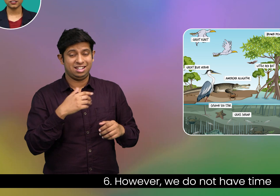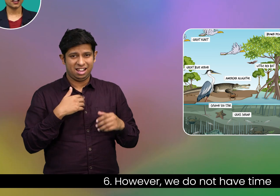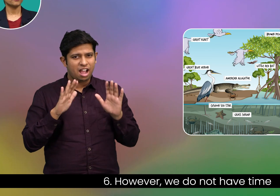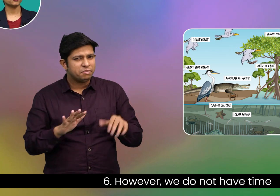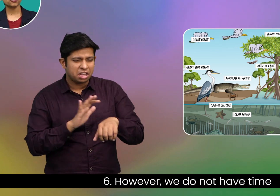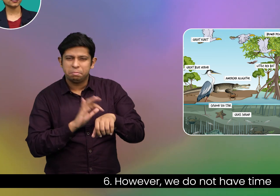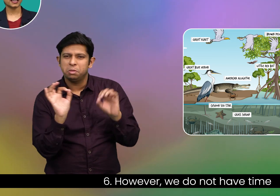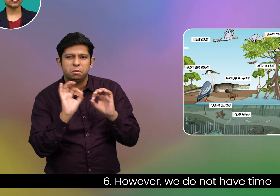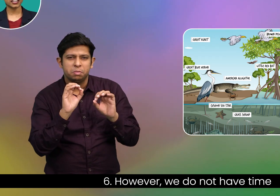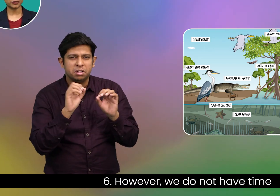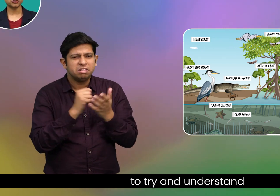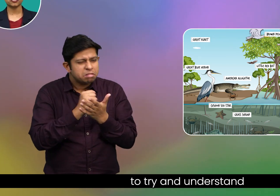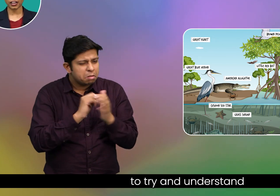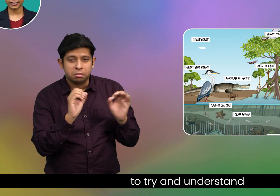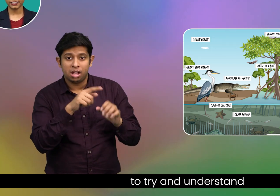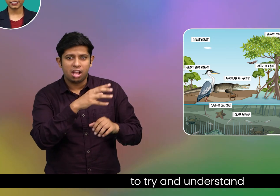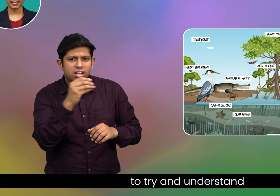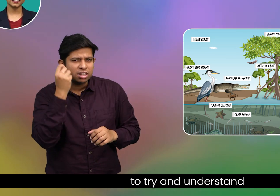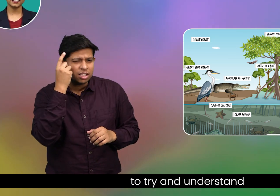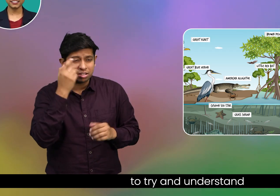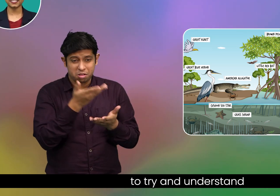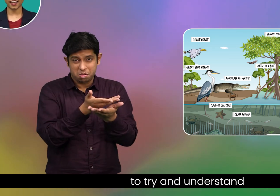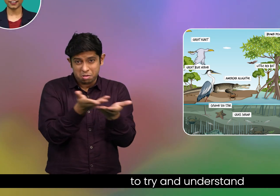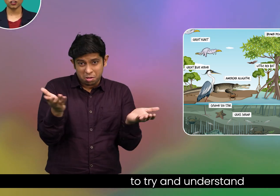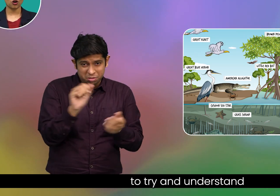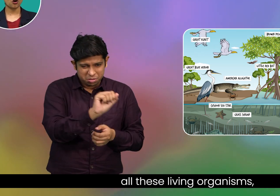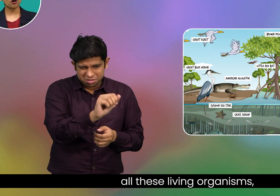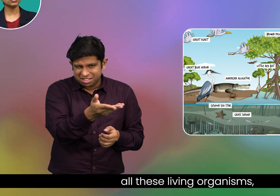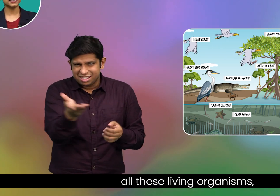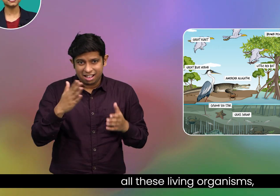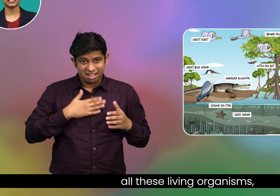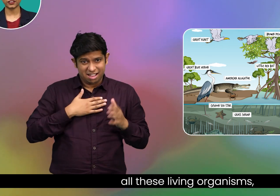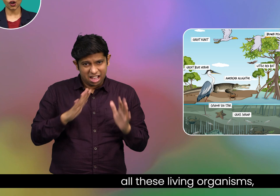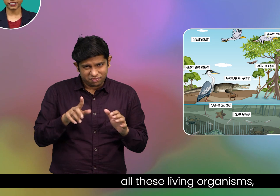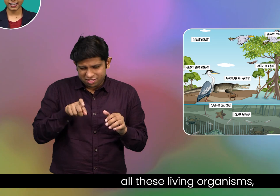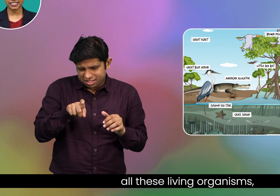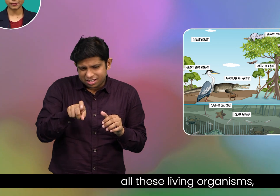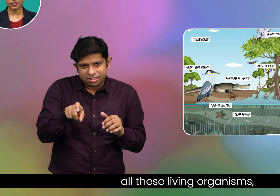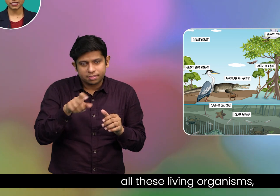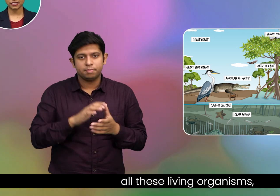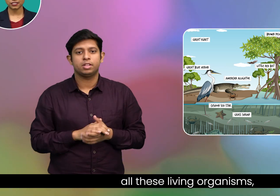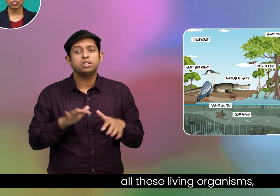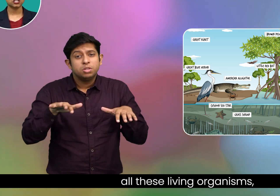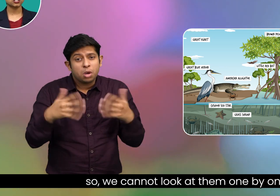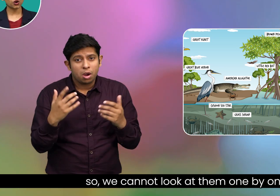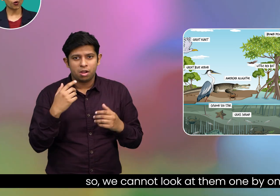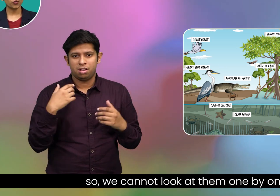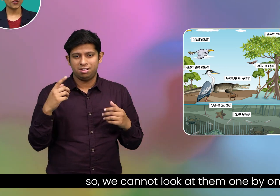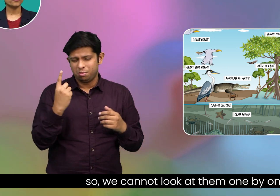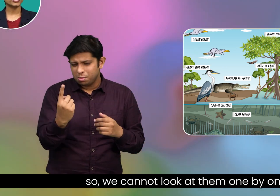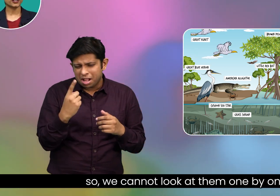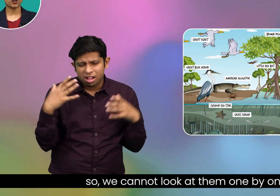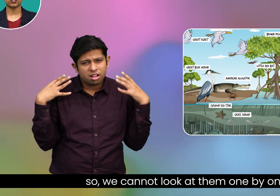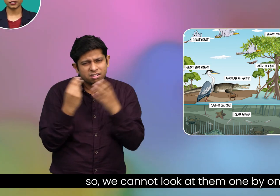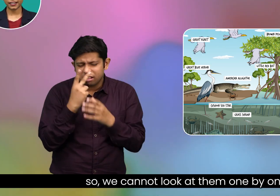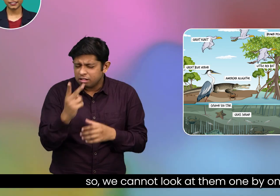However, we do not have time to try and understand all these living organisms. So,